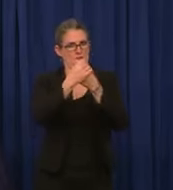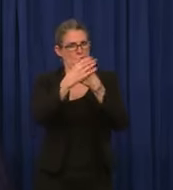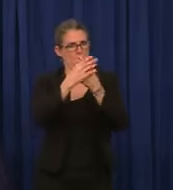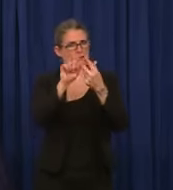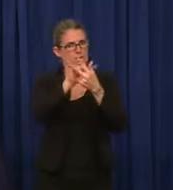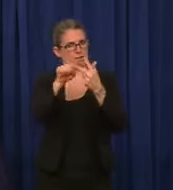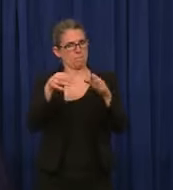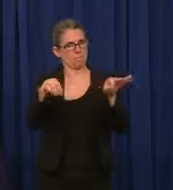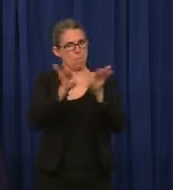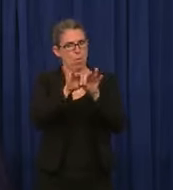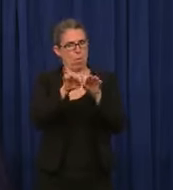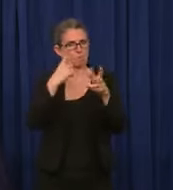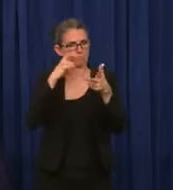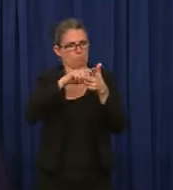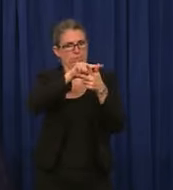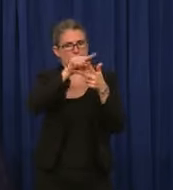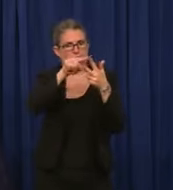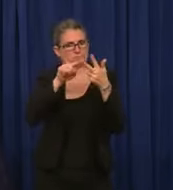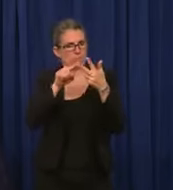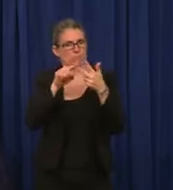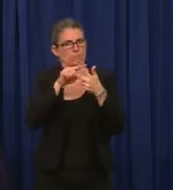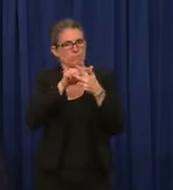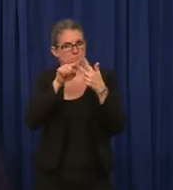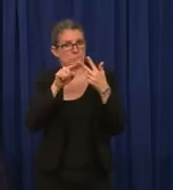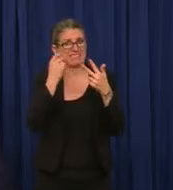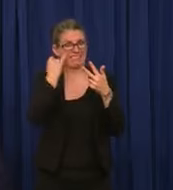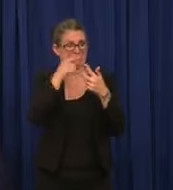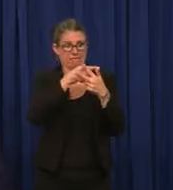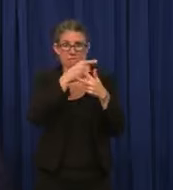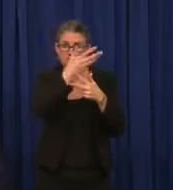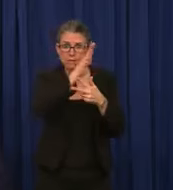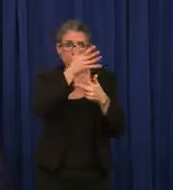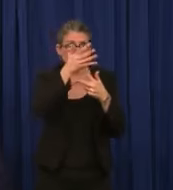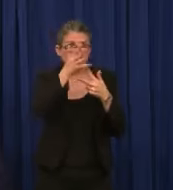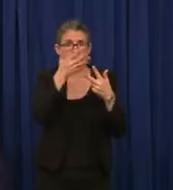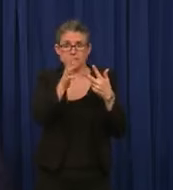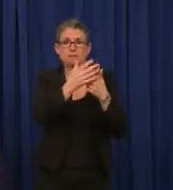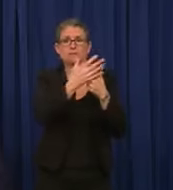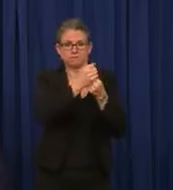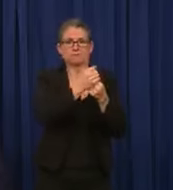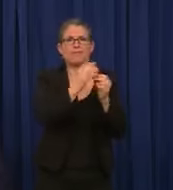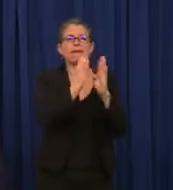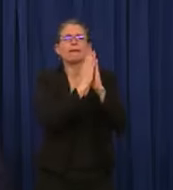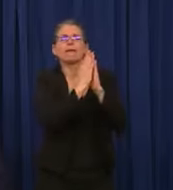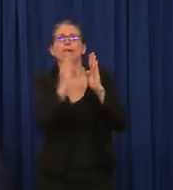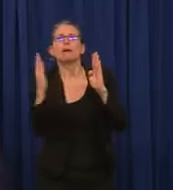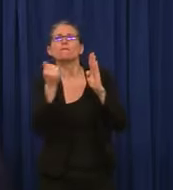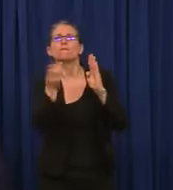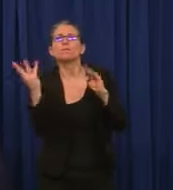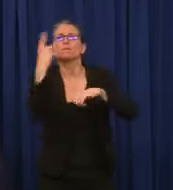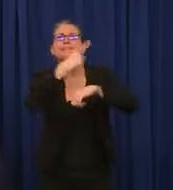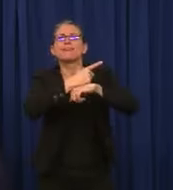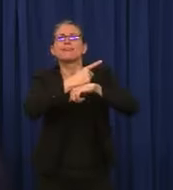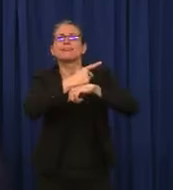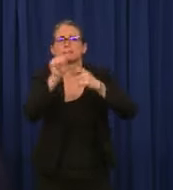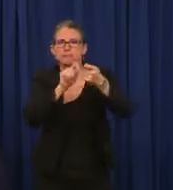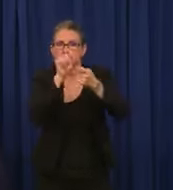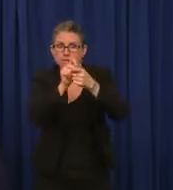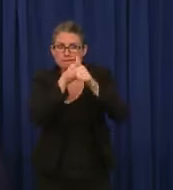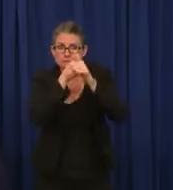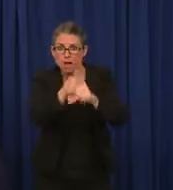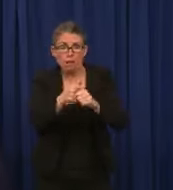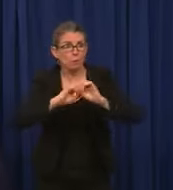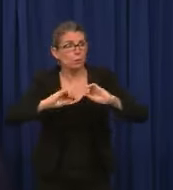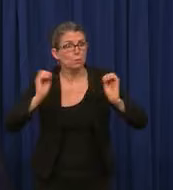breath. So what happens in these situations, Don, is that our field epidemiologists keep touch